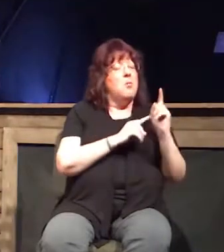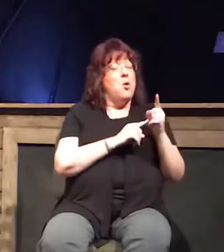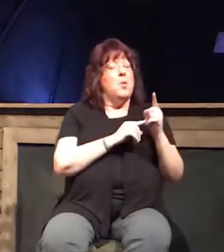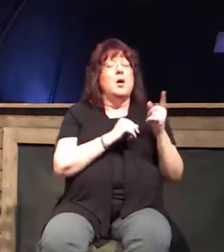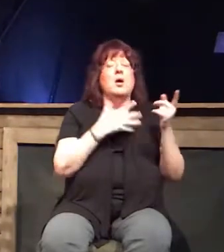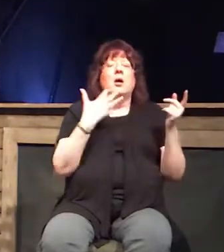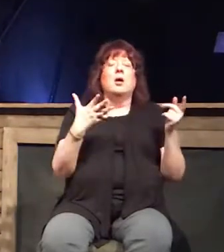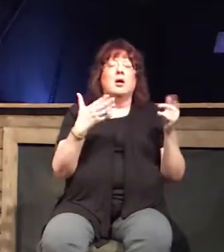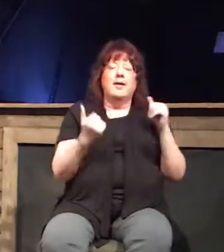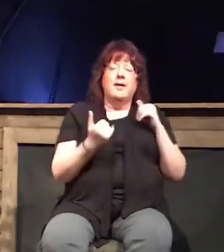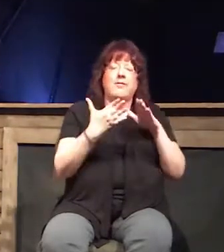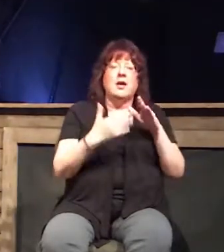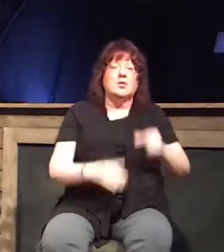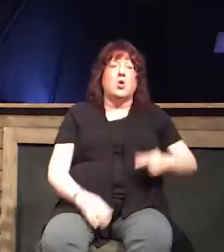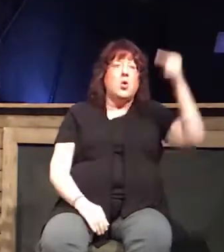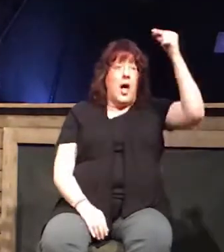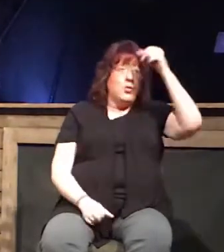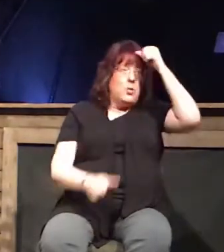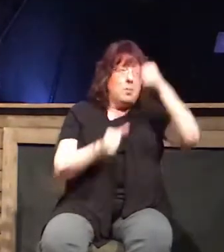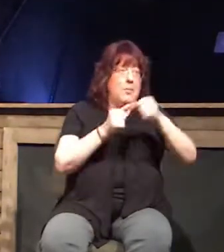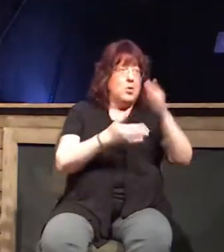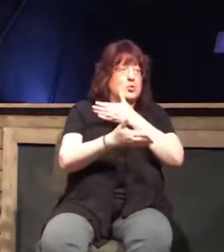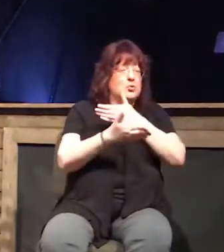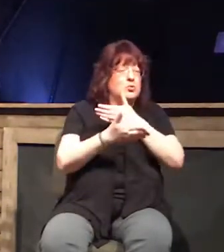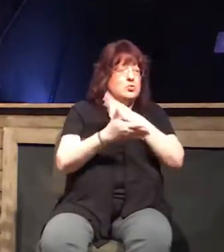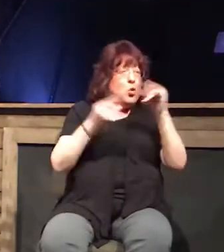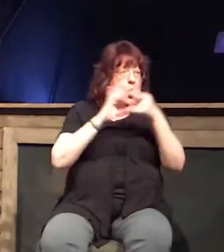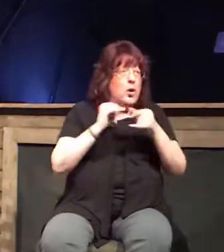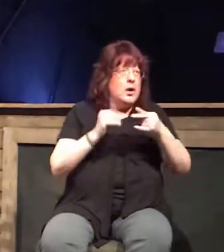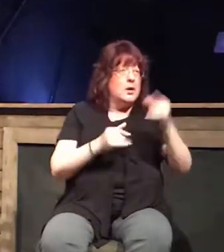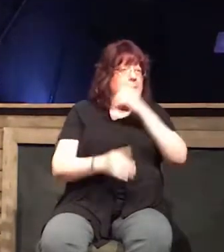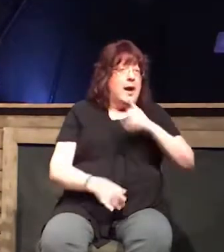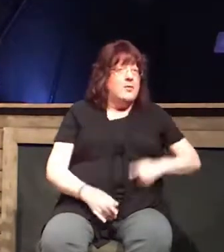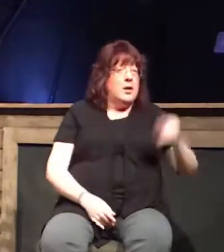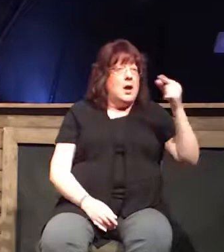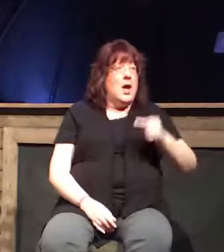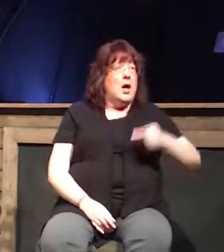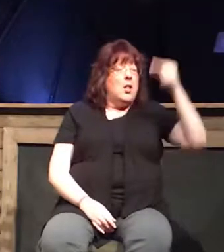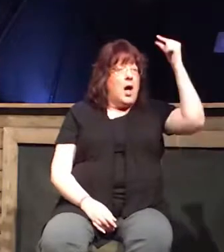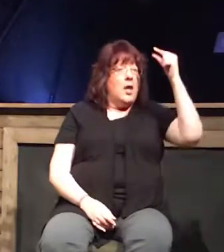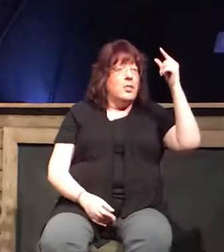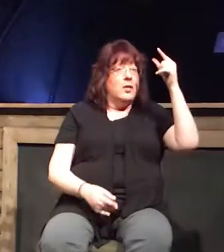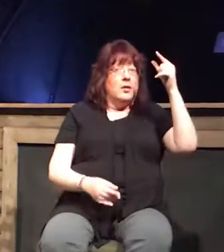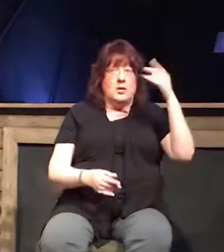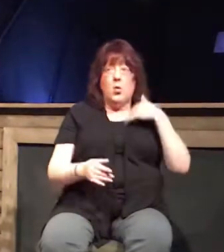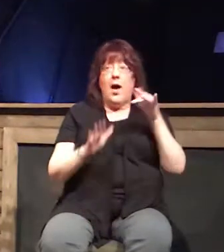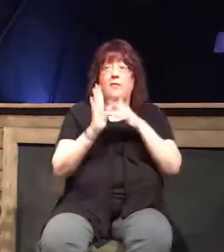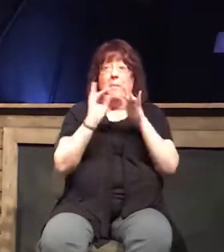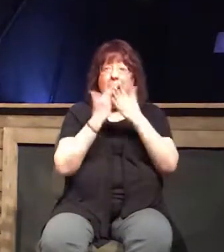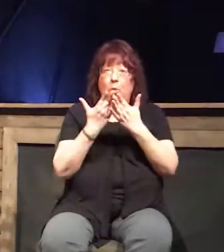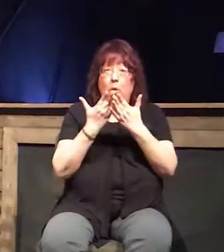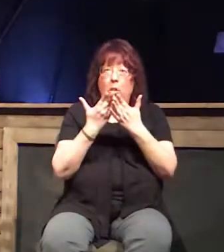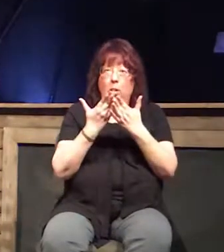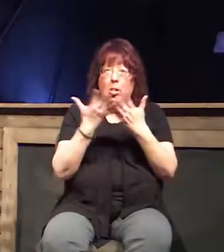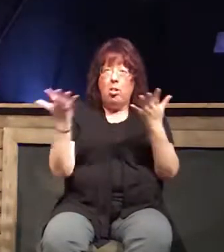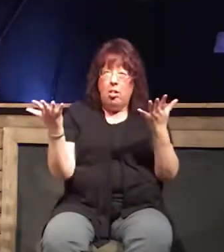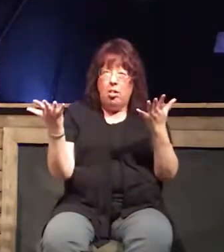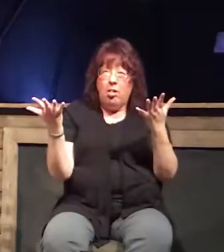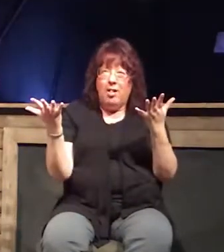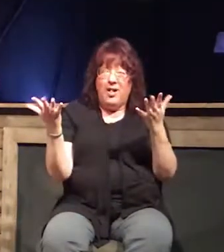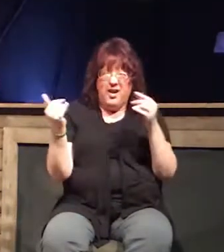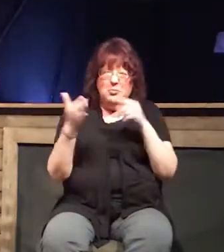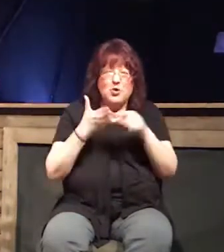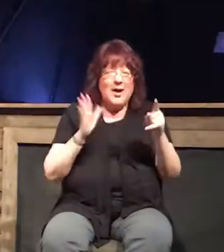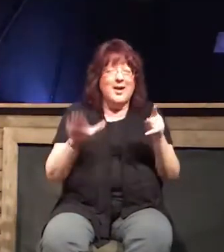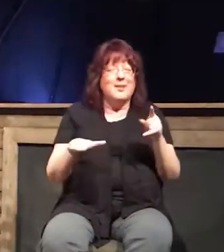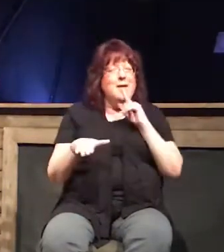when he goes to face Goliath. You remember the story of David and Goliath? Anybody? Anybody have a Bible? Okay, I'm just